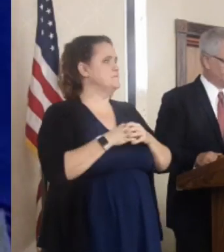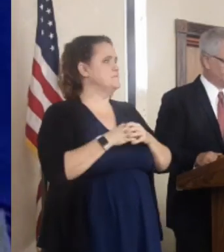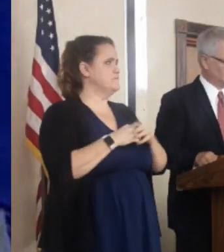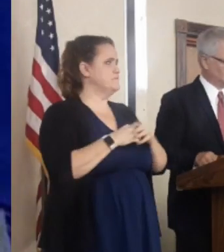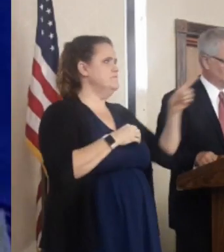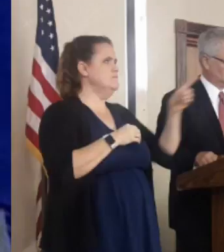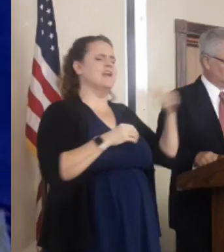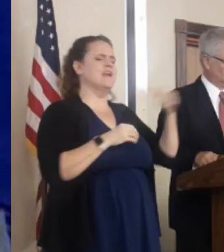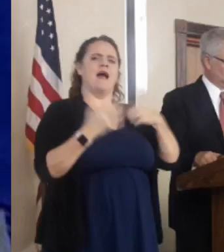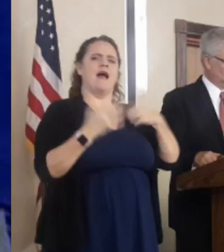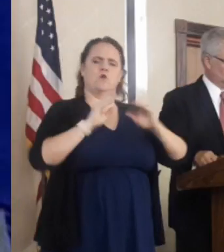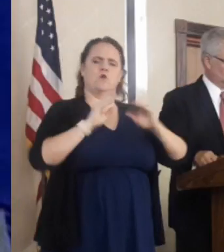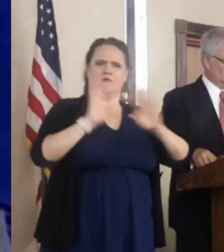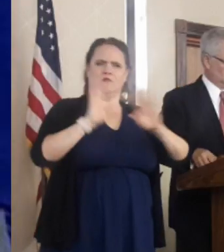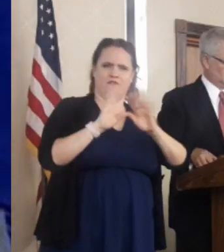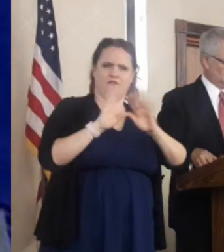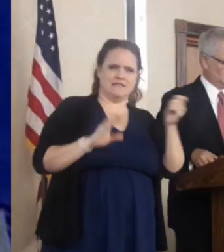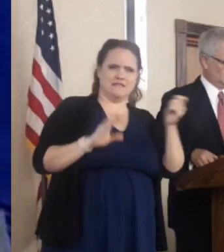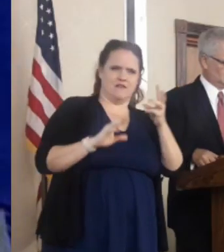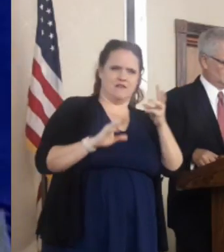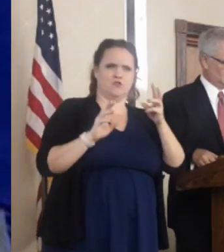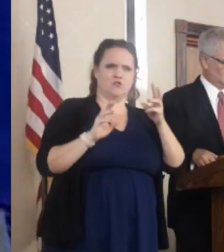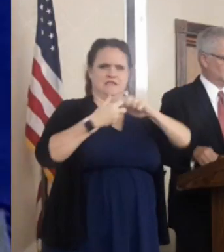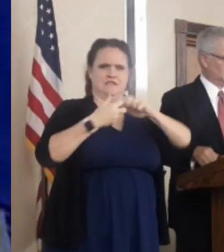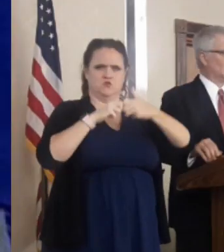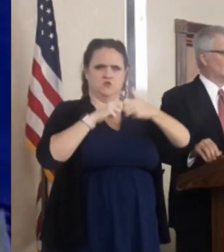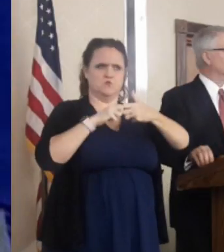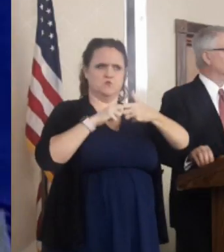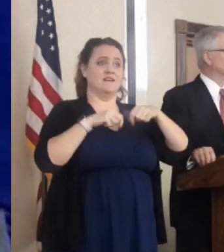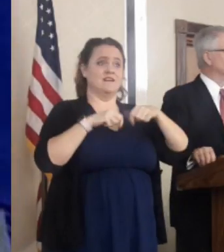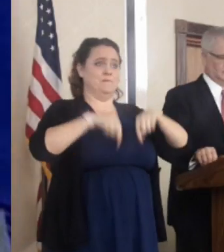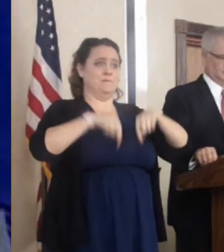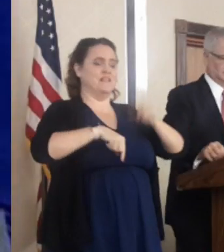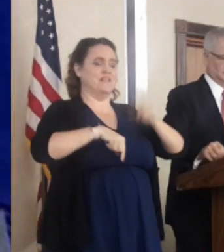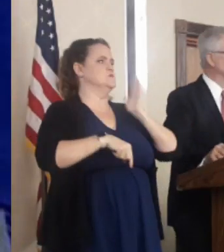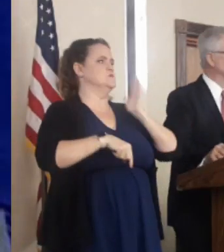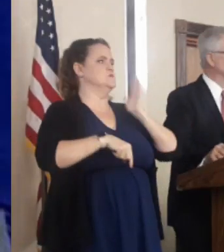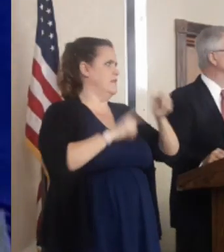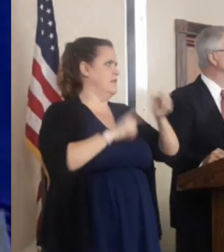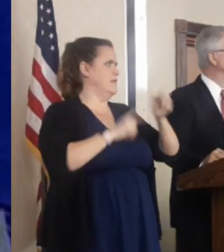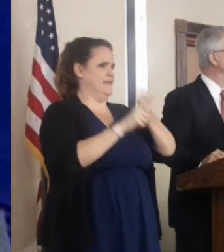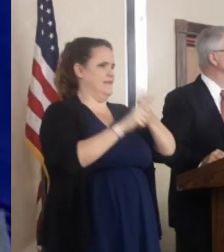the issues that this will impact body on.